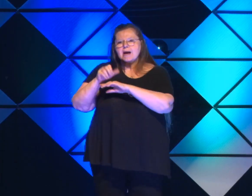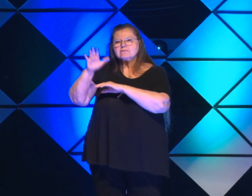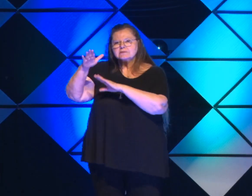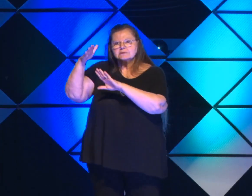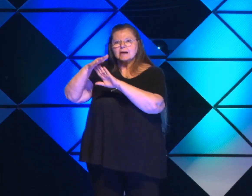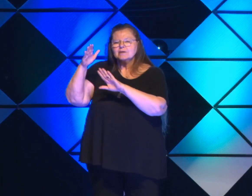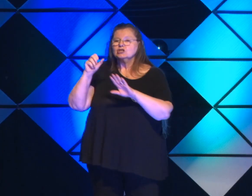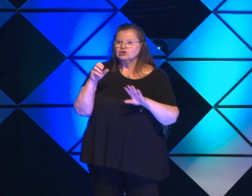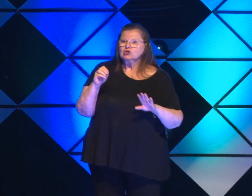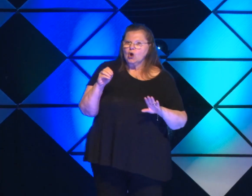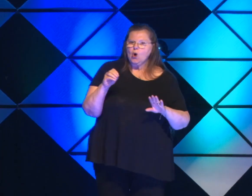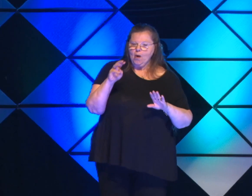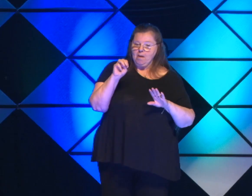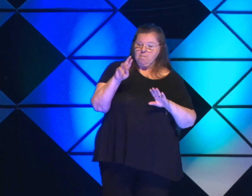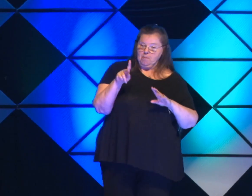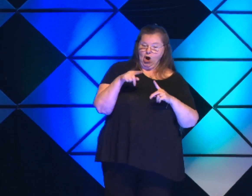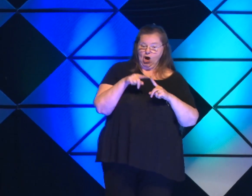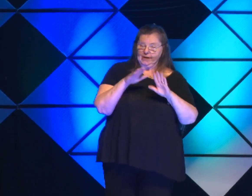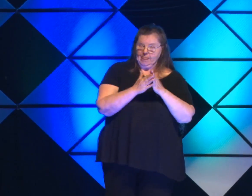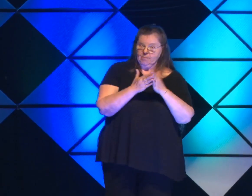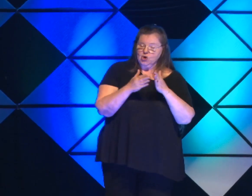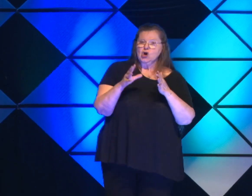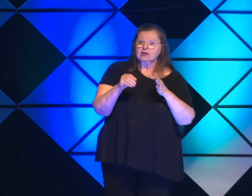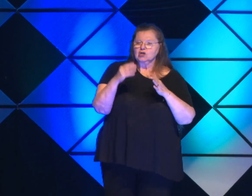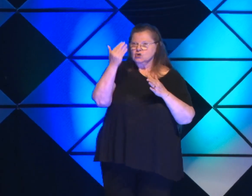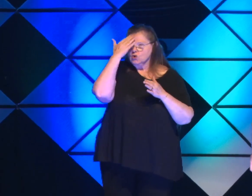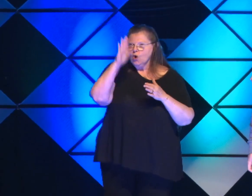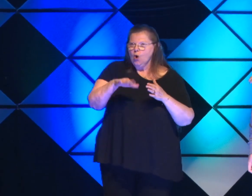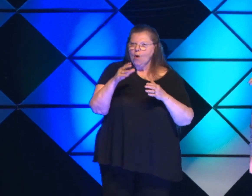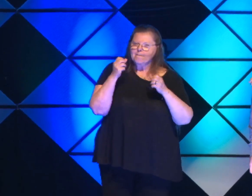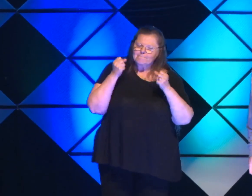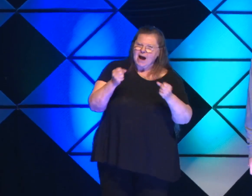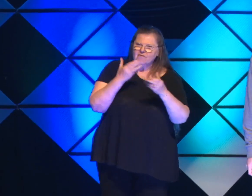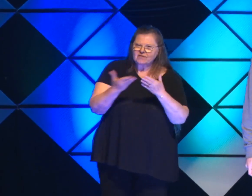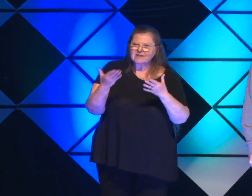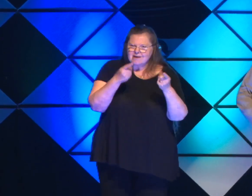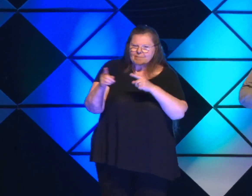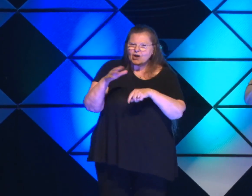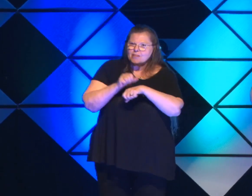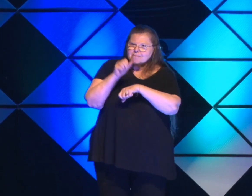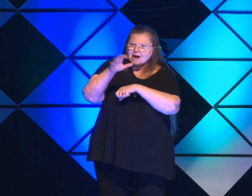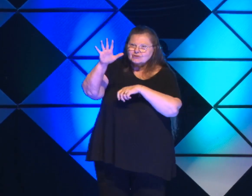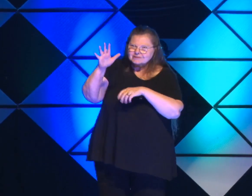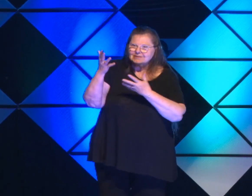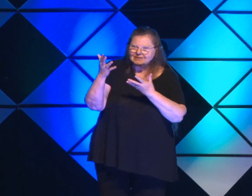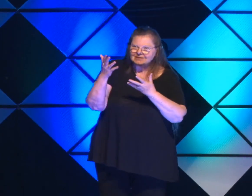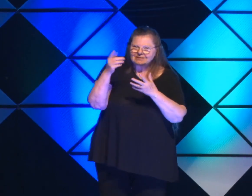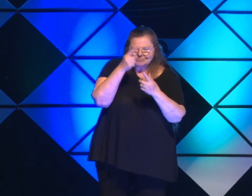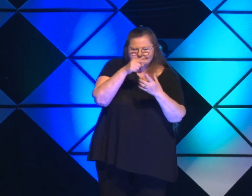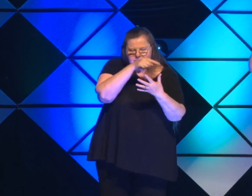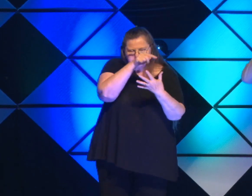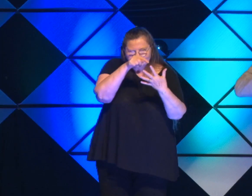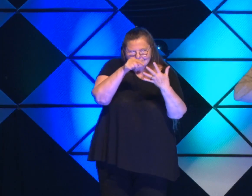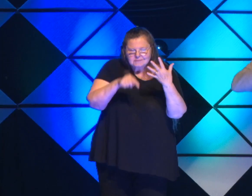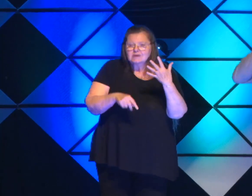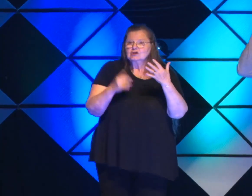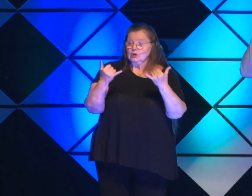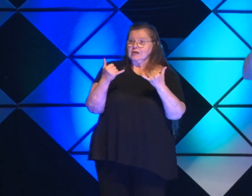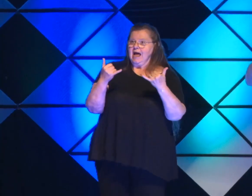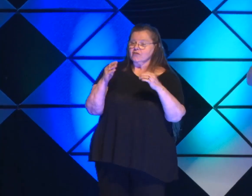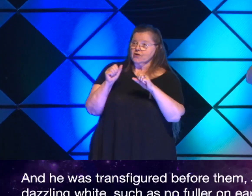community knows that really important, powerful things happen on mountains, okay? So then it goes on and it says, in that moment, they're up on this